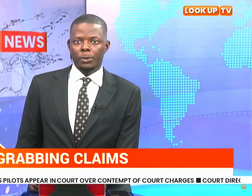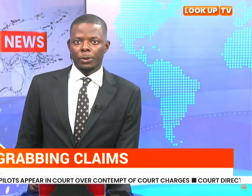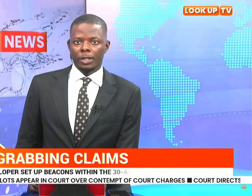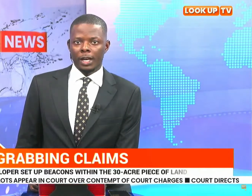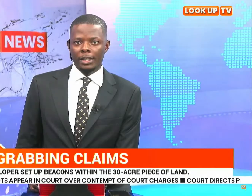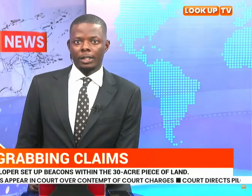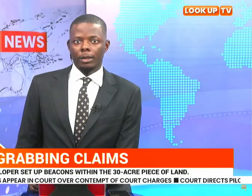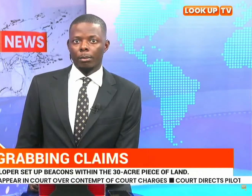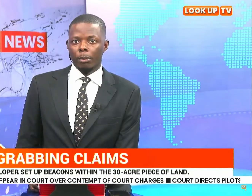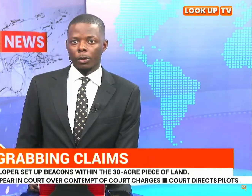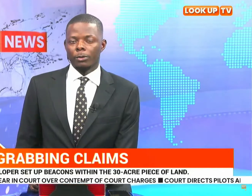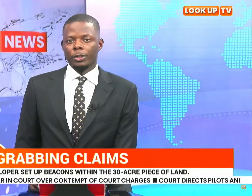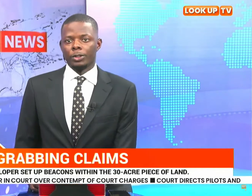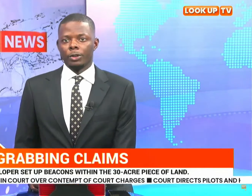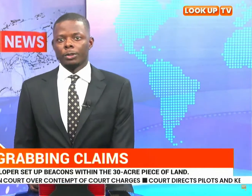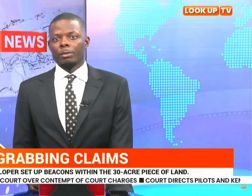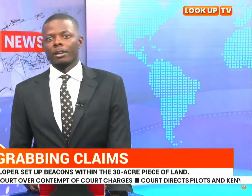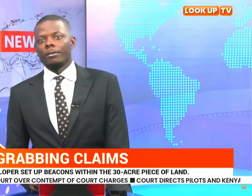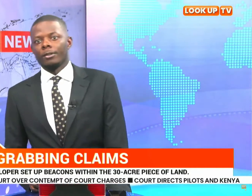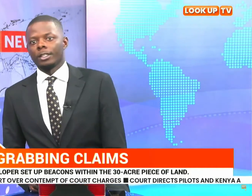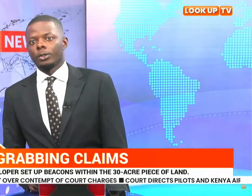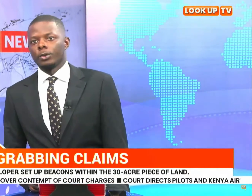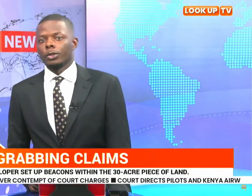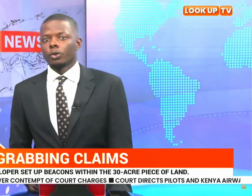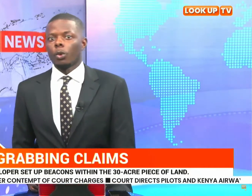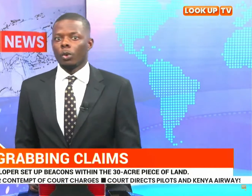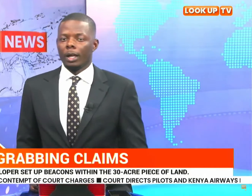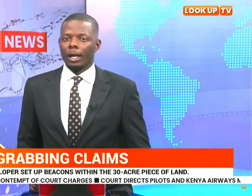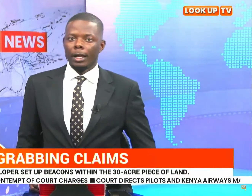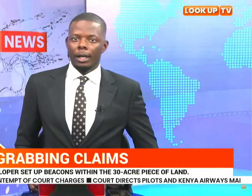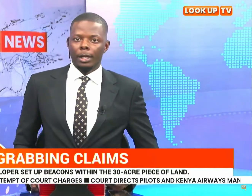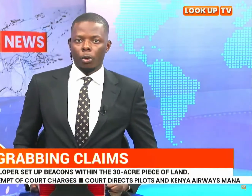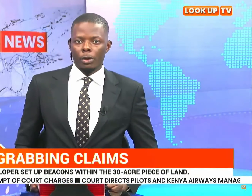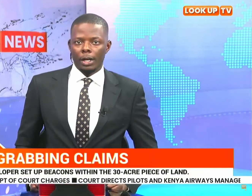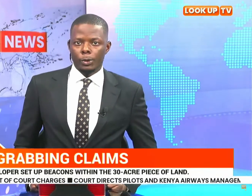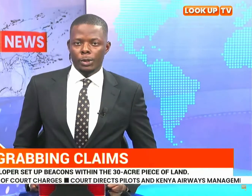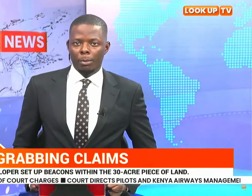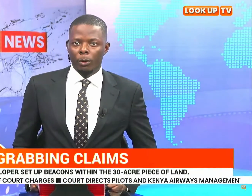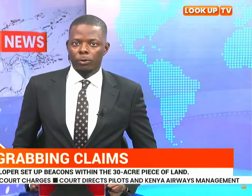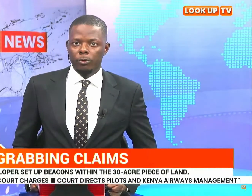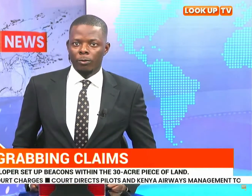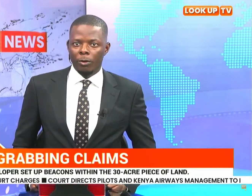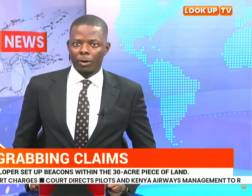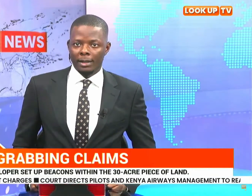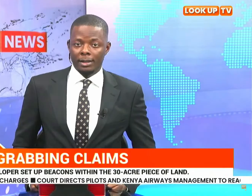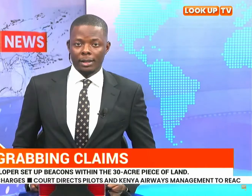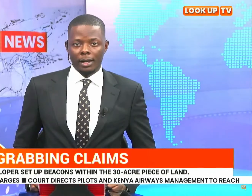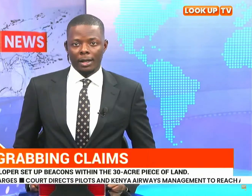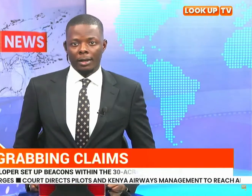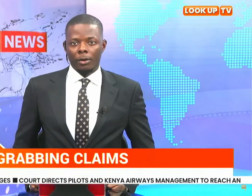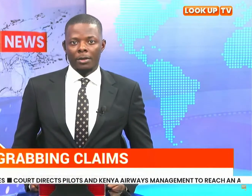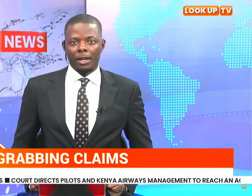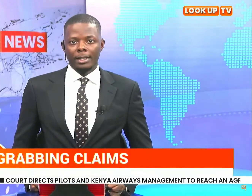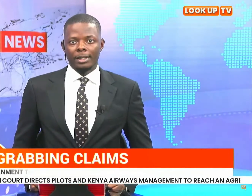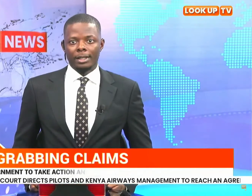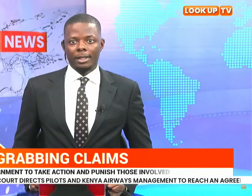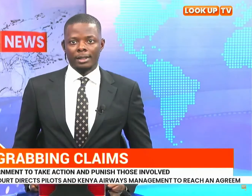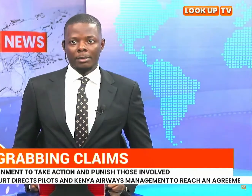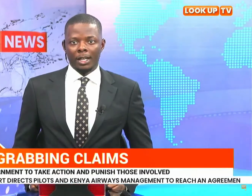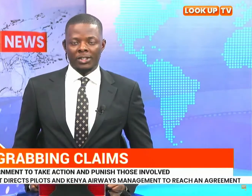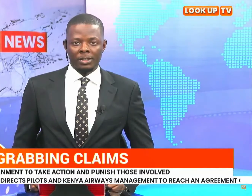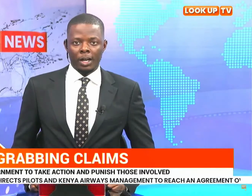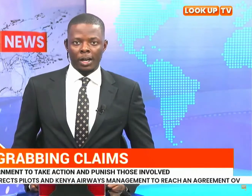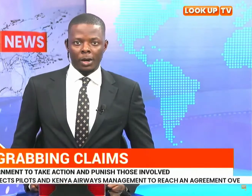top society board officials paid a visit to the school in order to support Form 4 candidates ahead of their